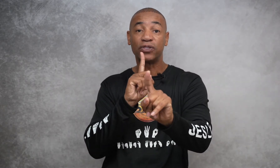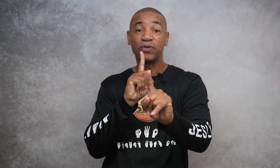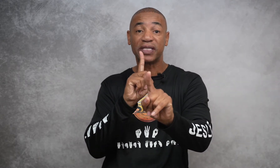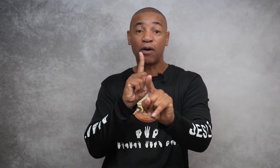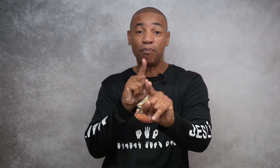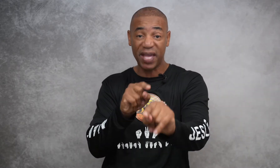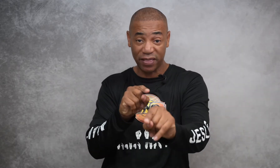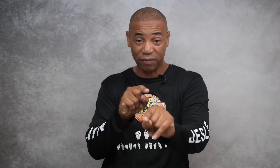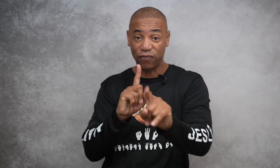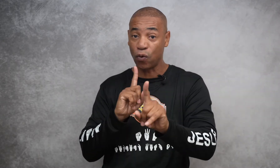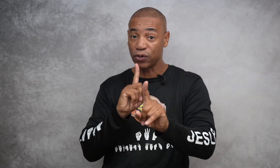is I'll bend them forward.